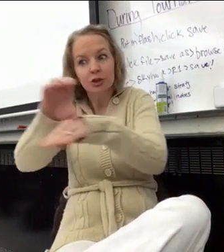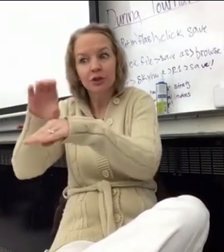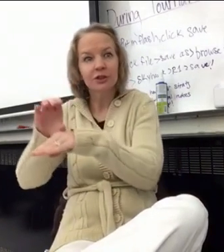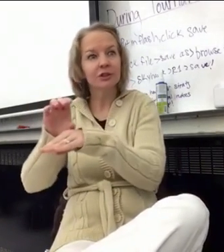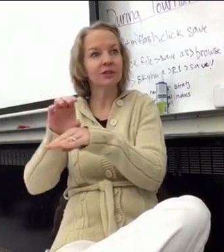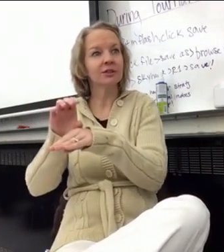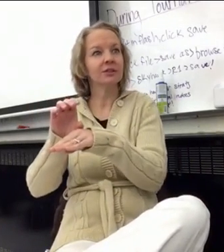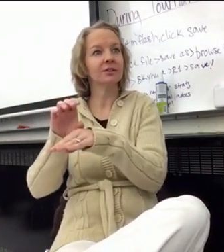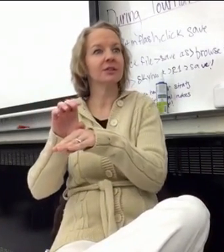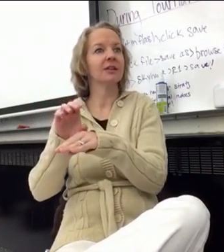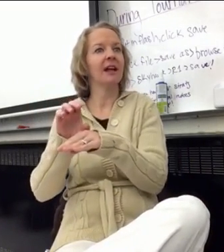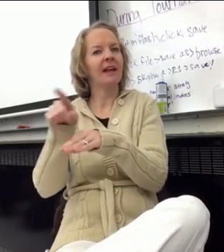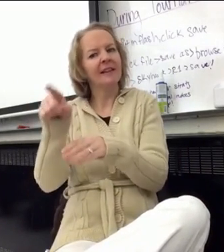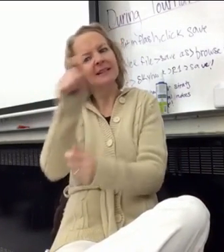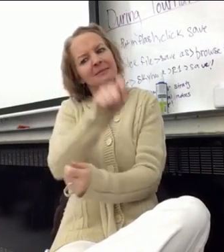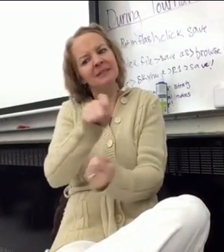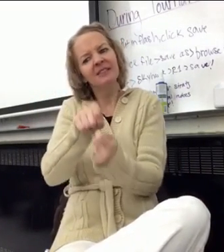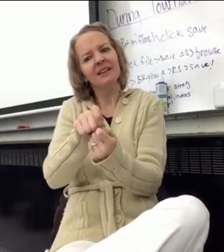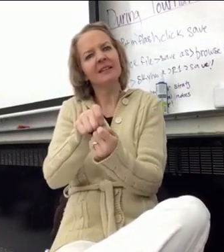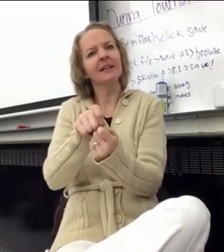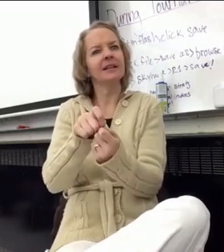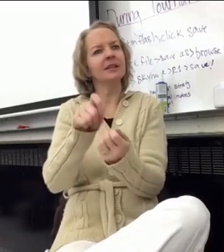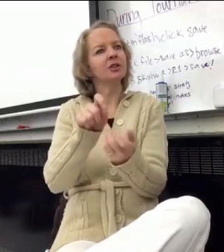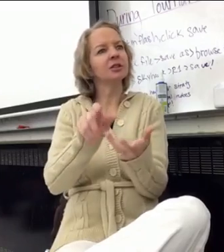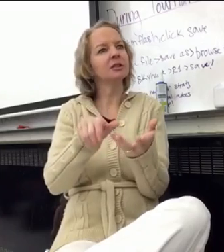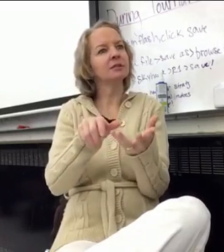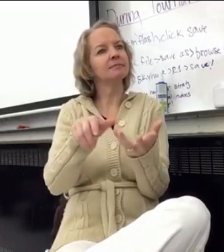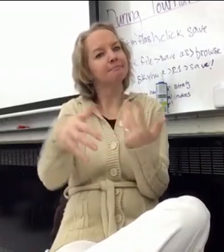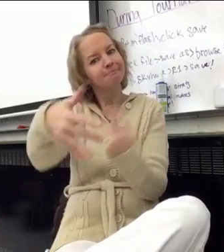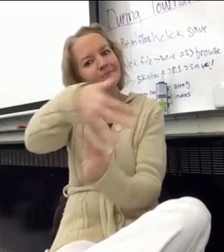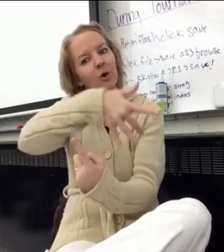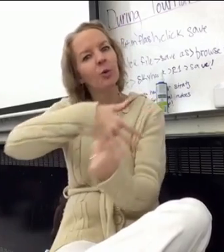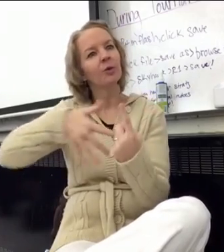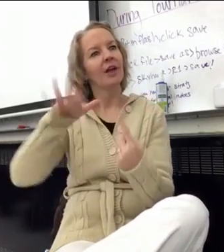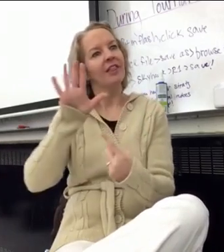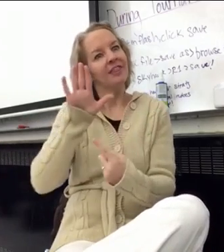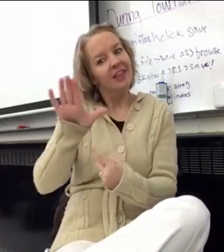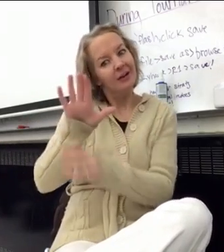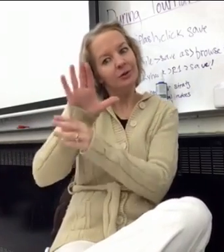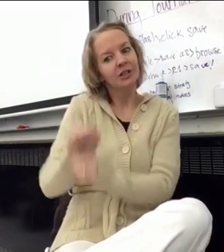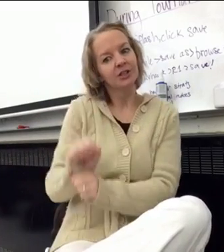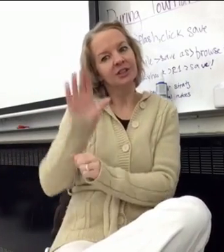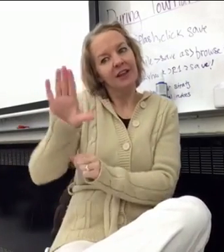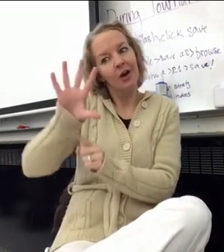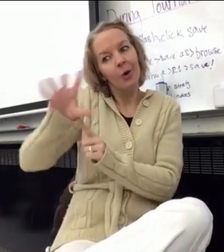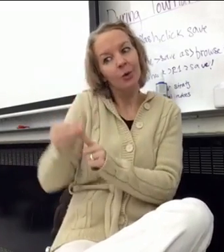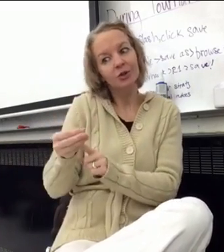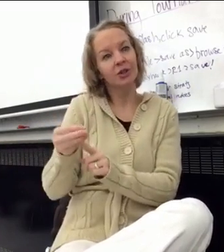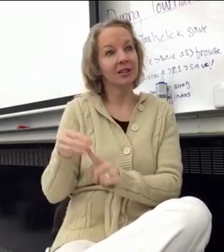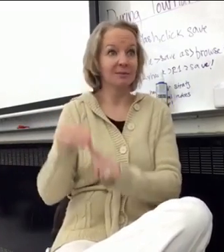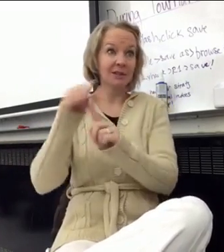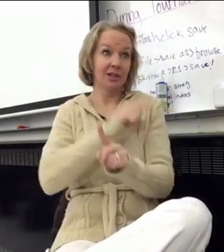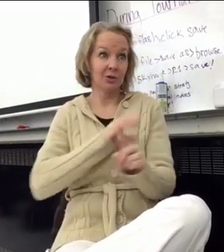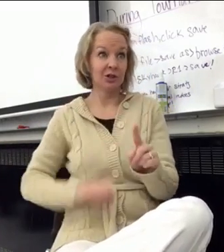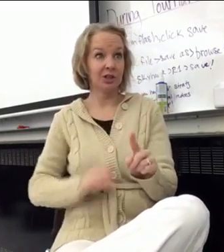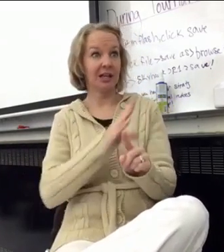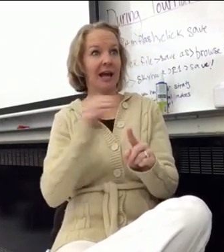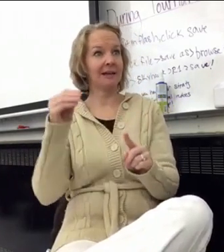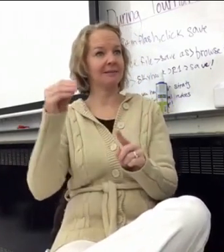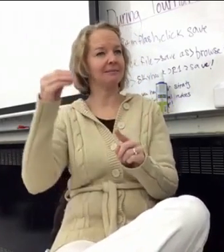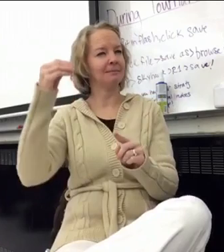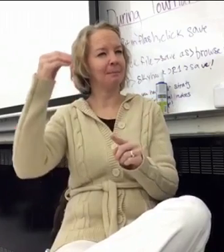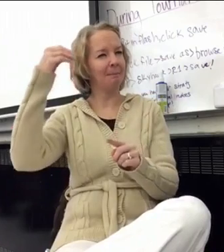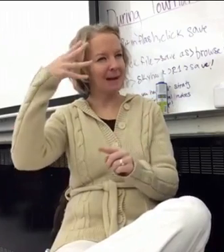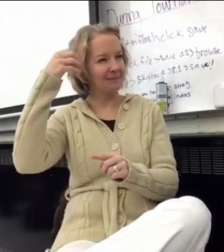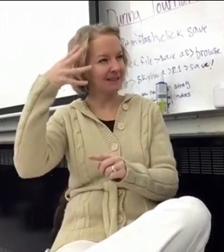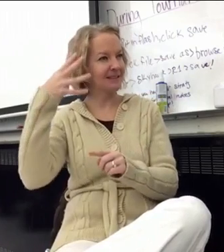be specifically kind of around African American traditions and culture, especially Christian and Baptist churches. Now,